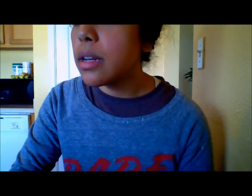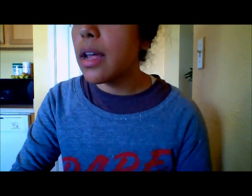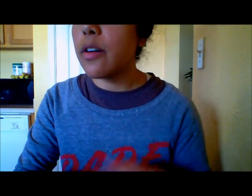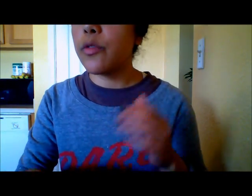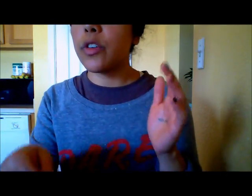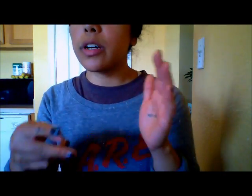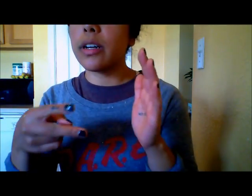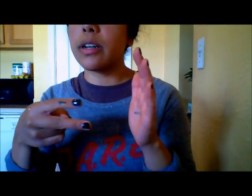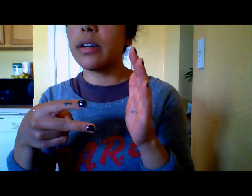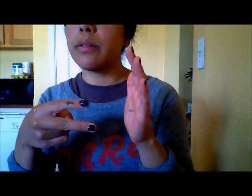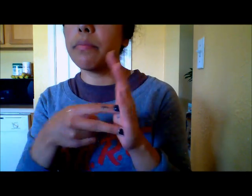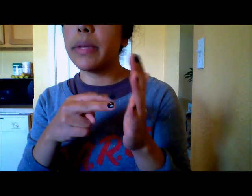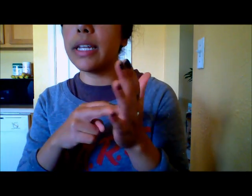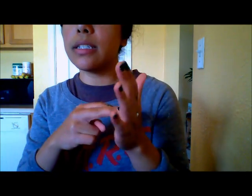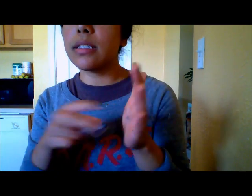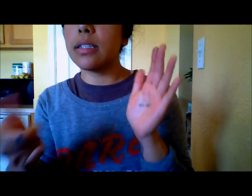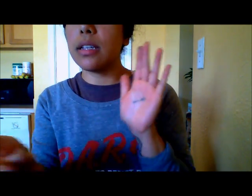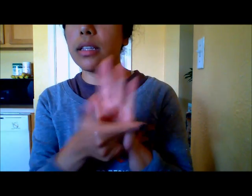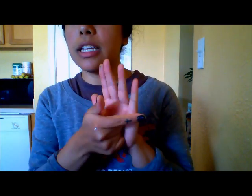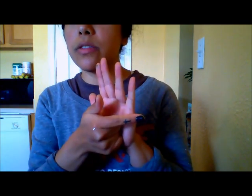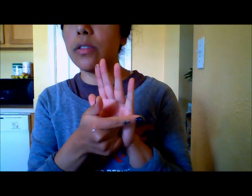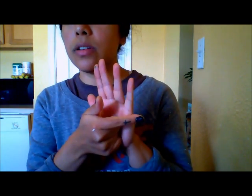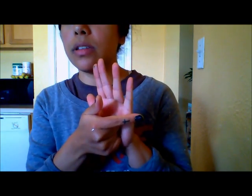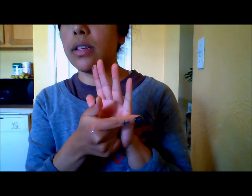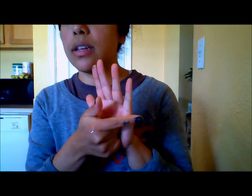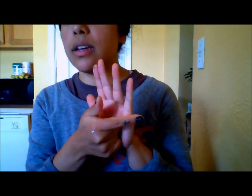Now for means illegal,